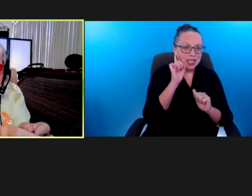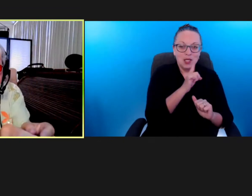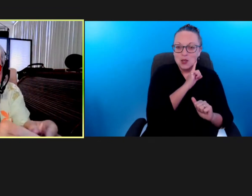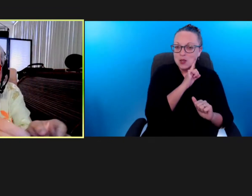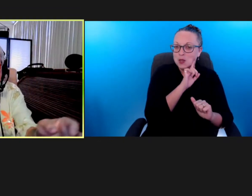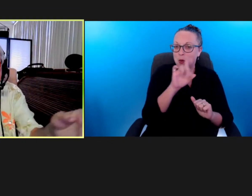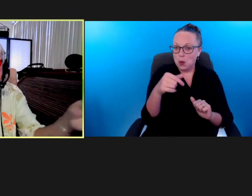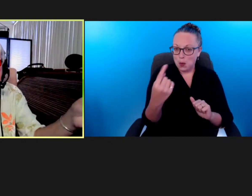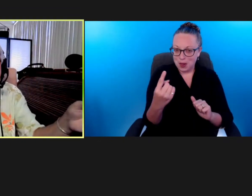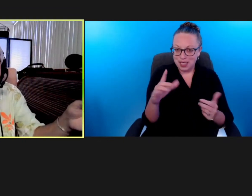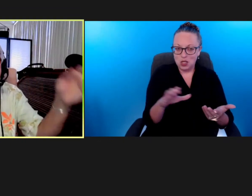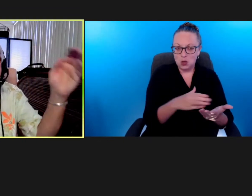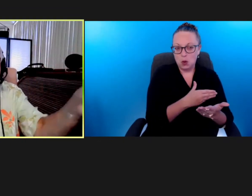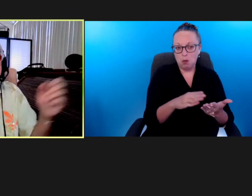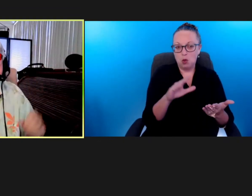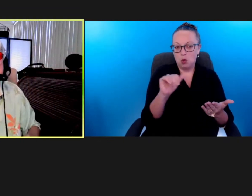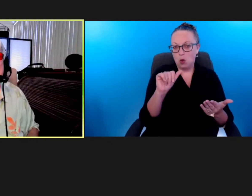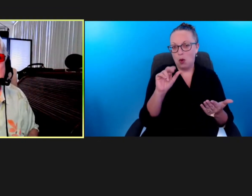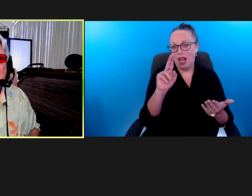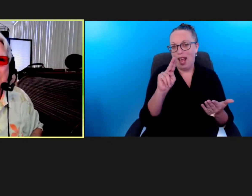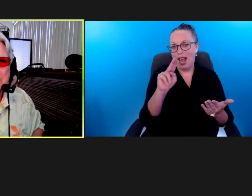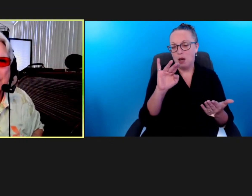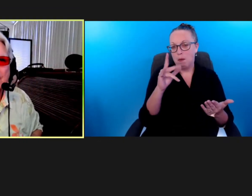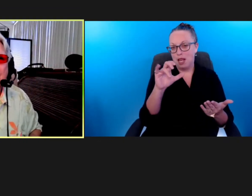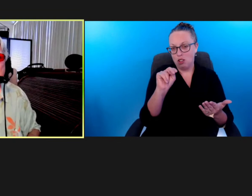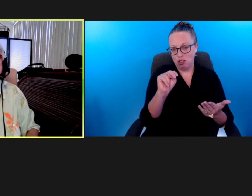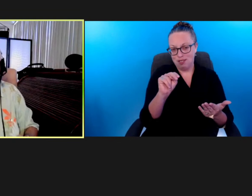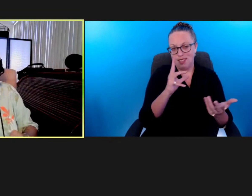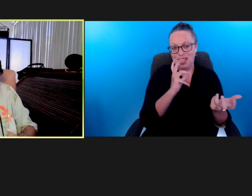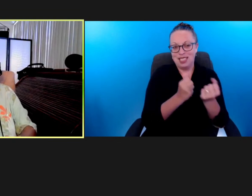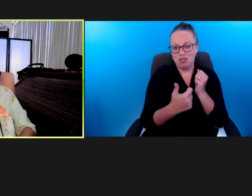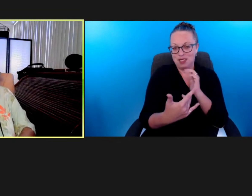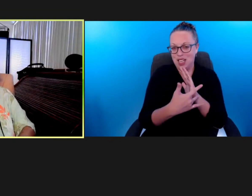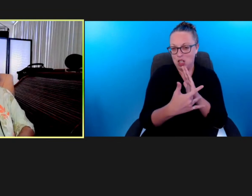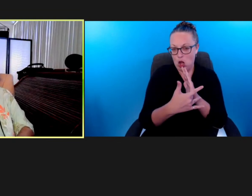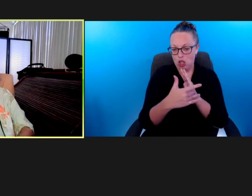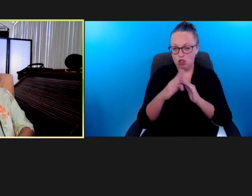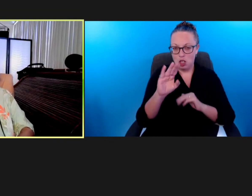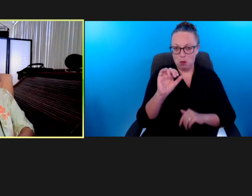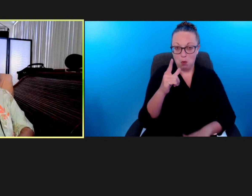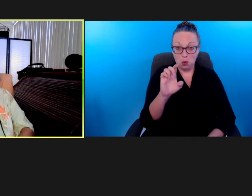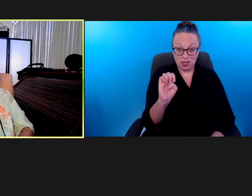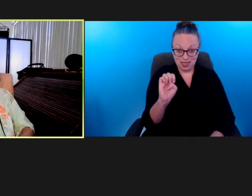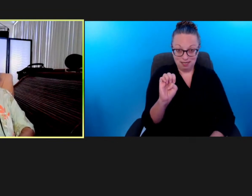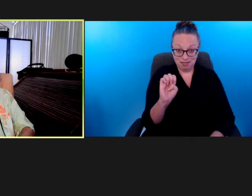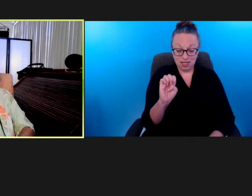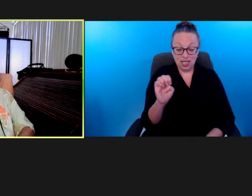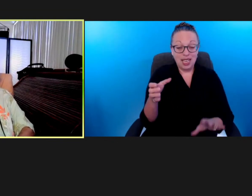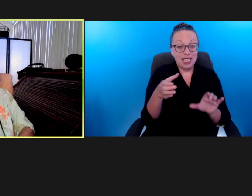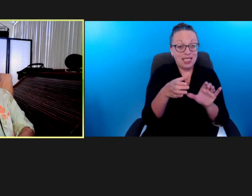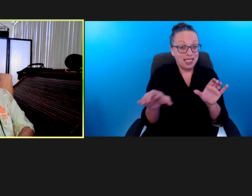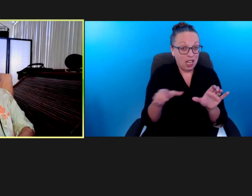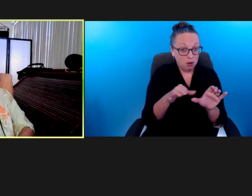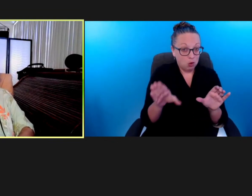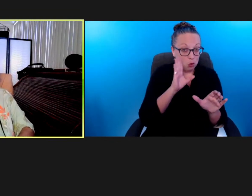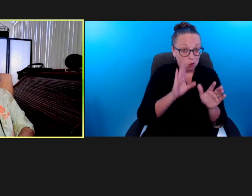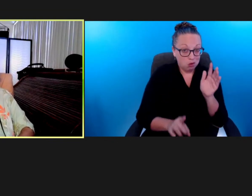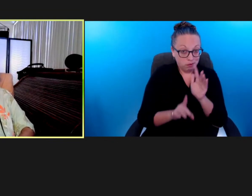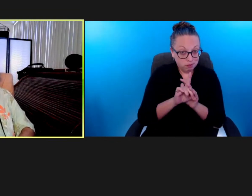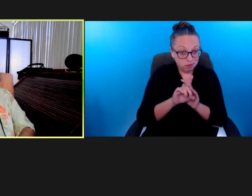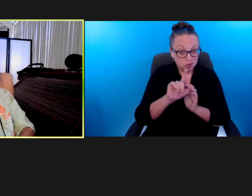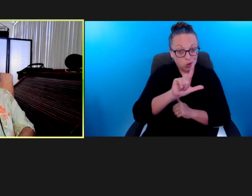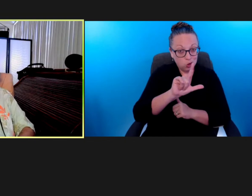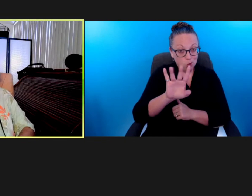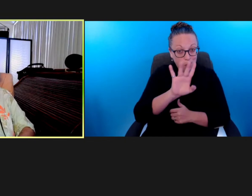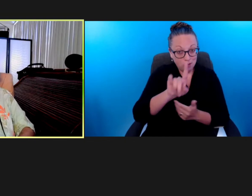the musical animation Assistive Technology Boogie. This is the audio-described version of Assistive